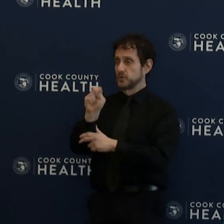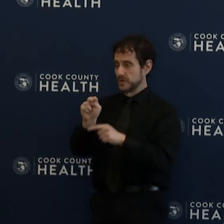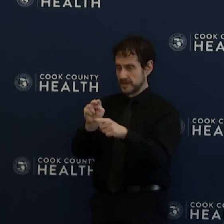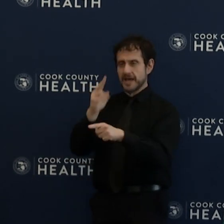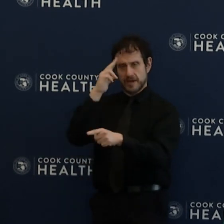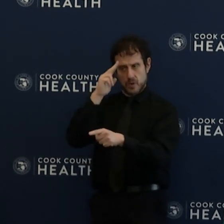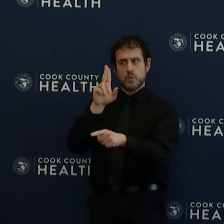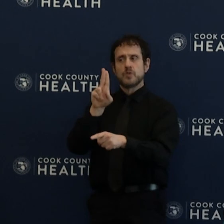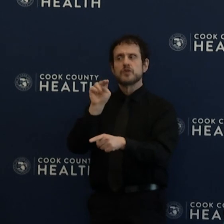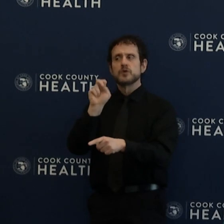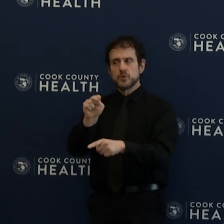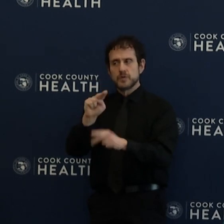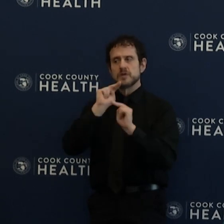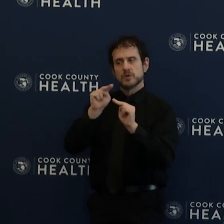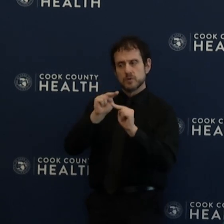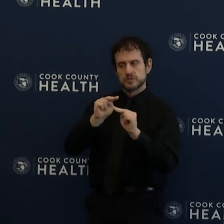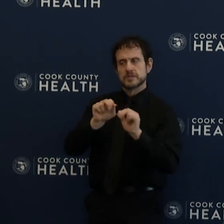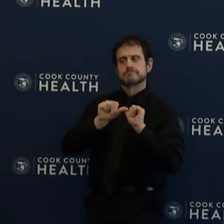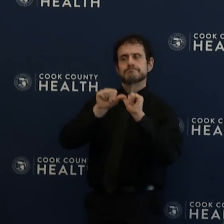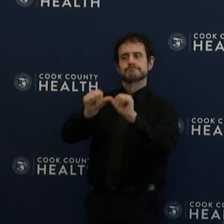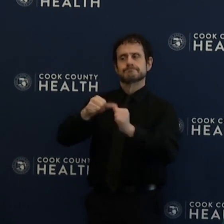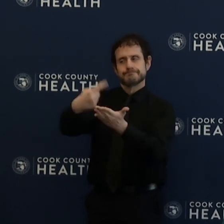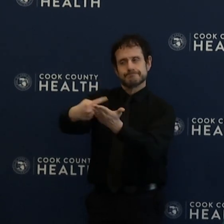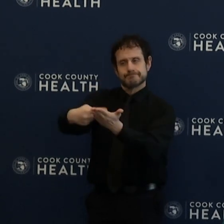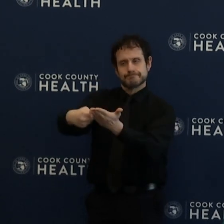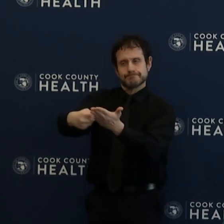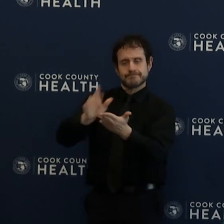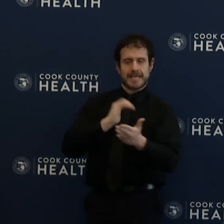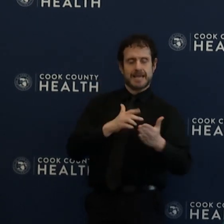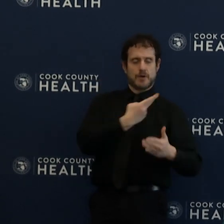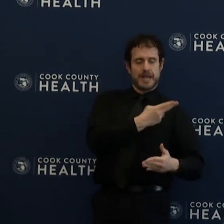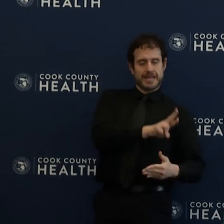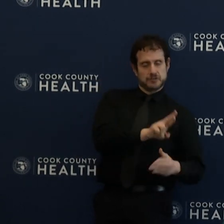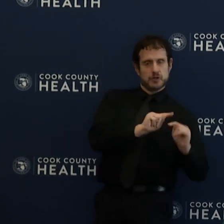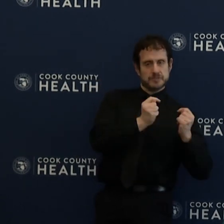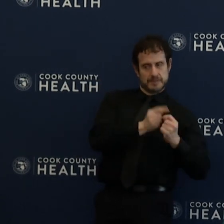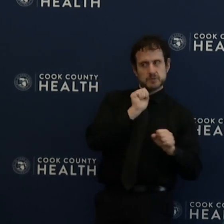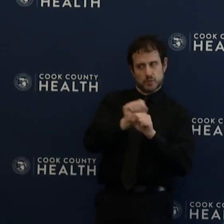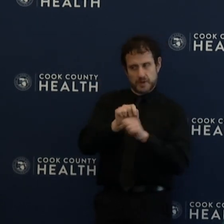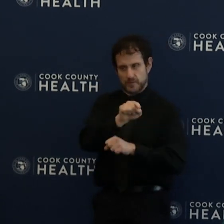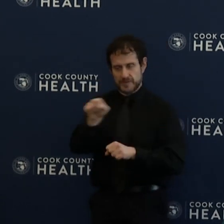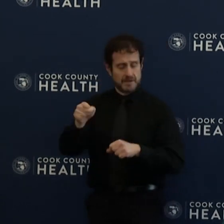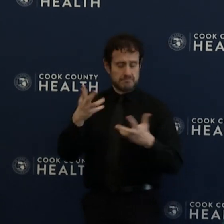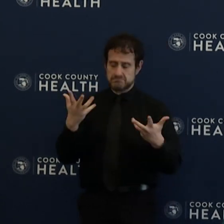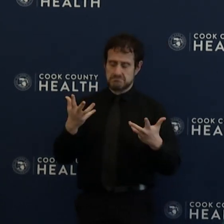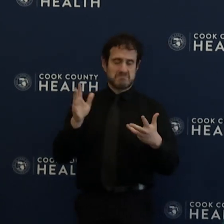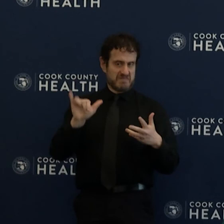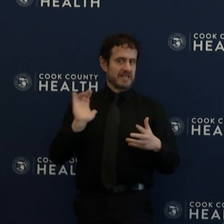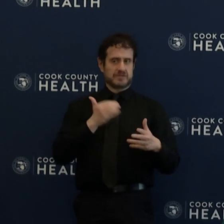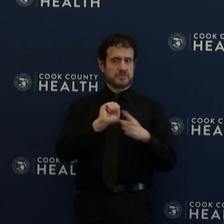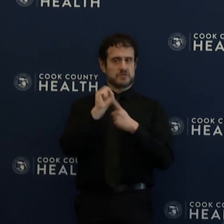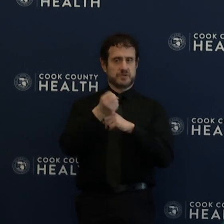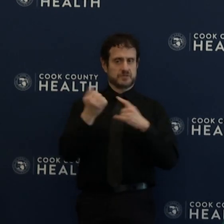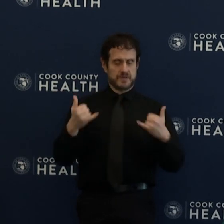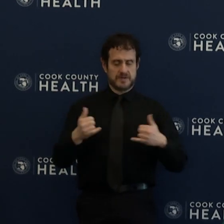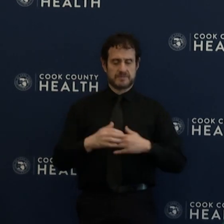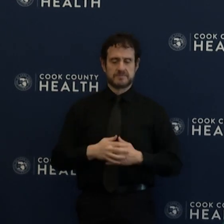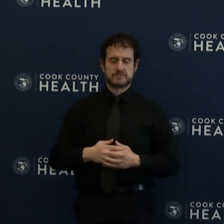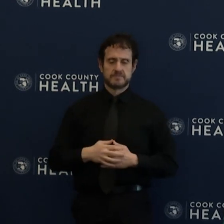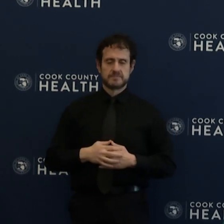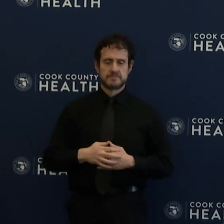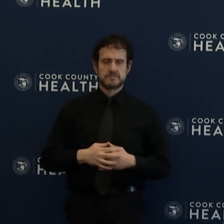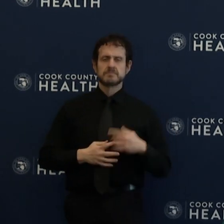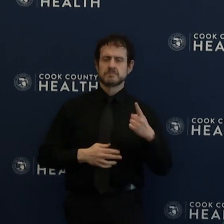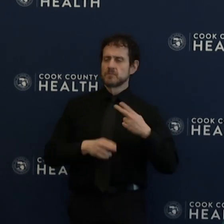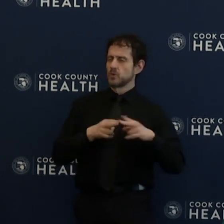negotiations are ongoing. There are discussions, and our team is working with them, and that's pretty much where we are on that issue.